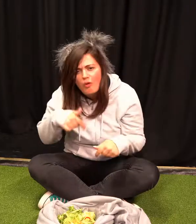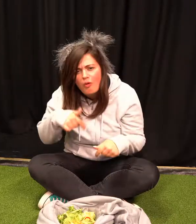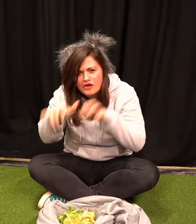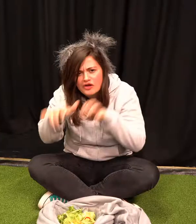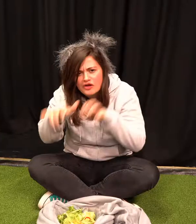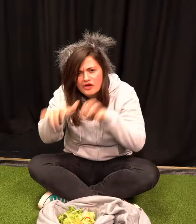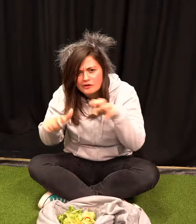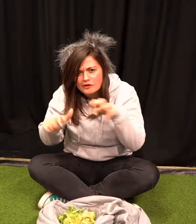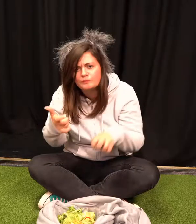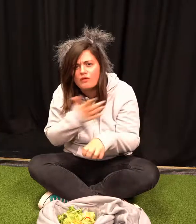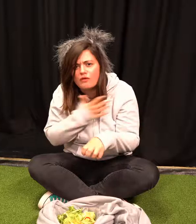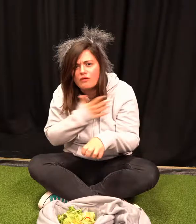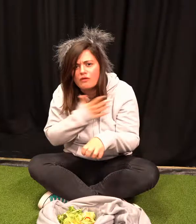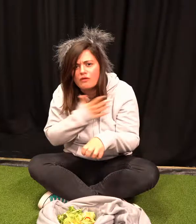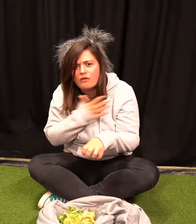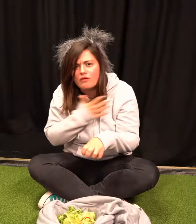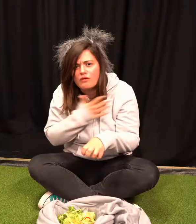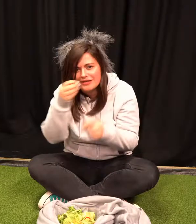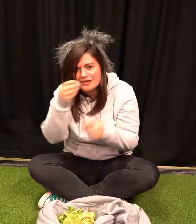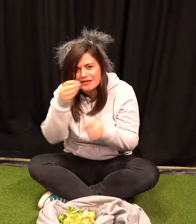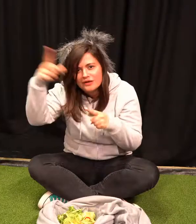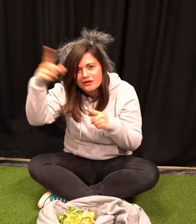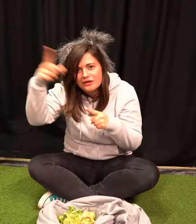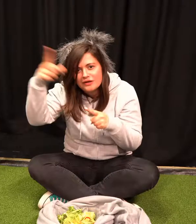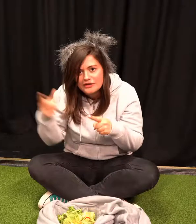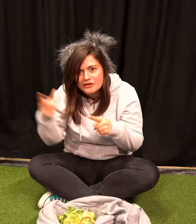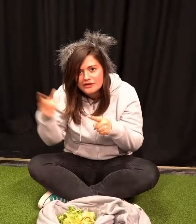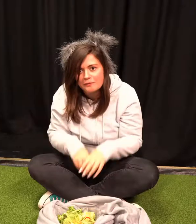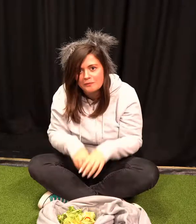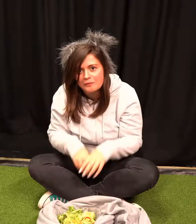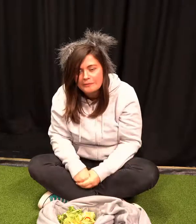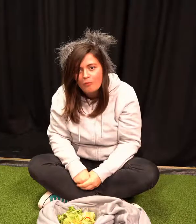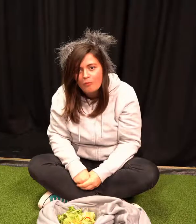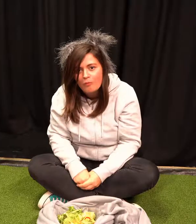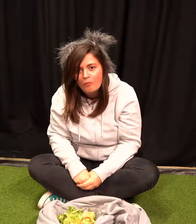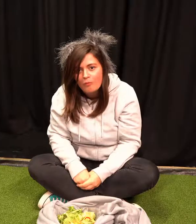This animal likes eating leaves.